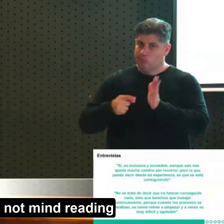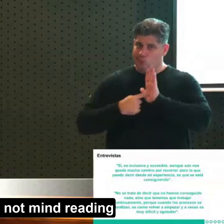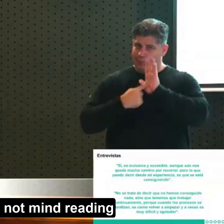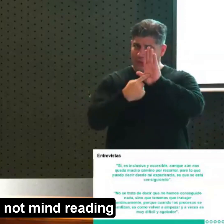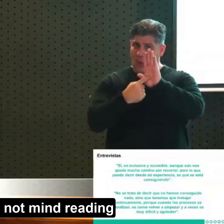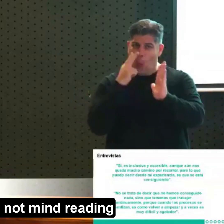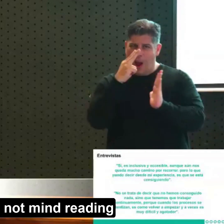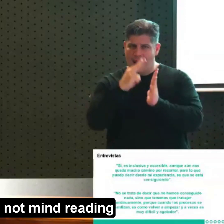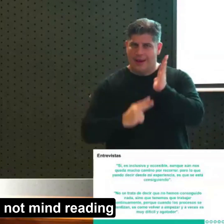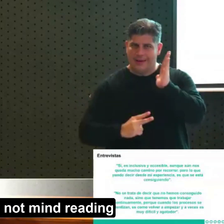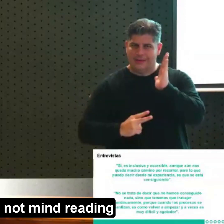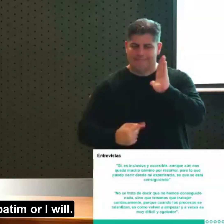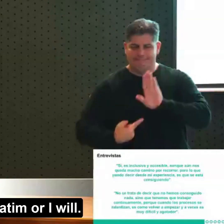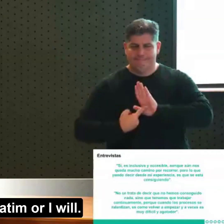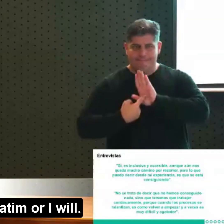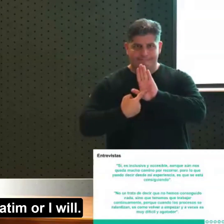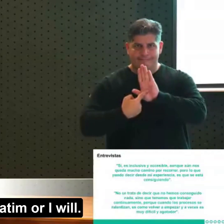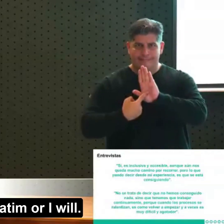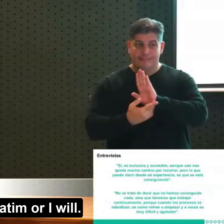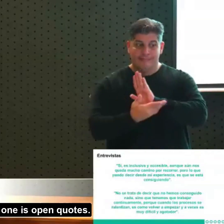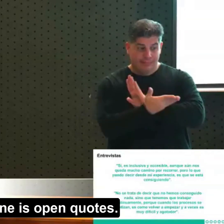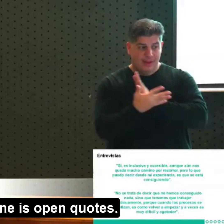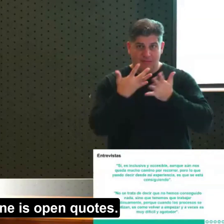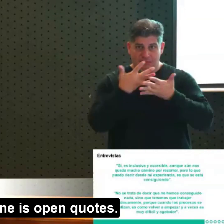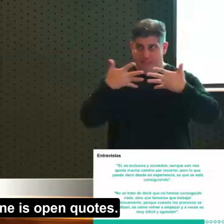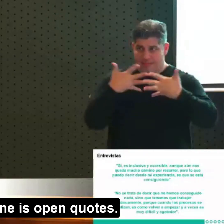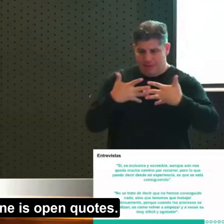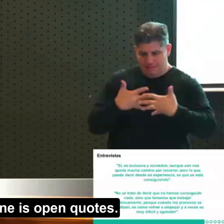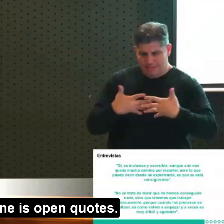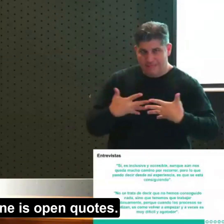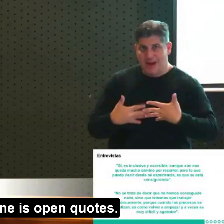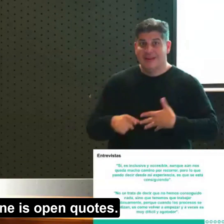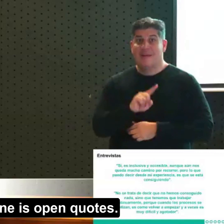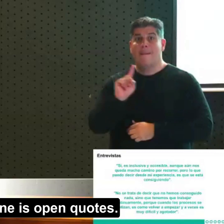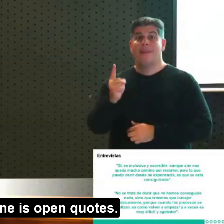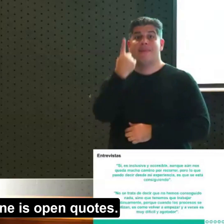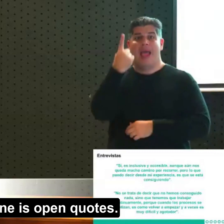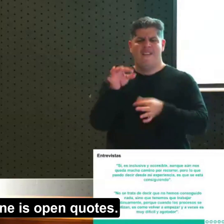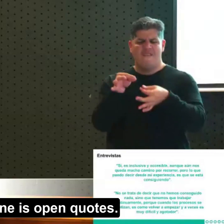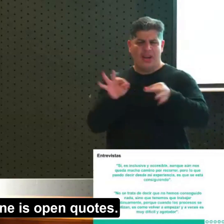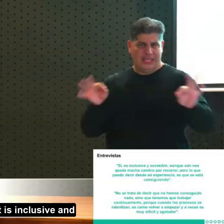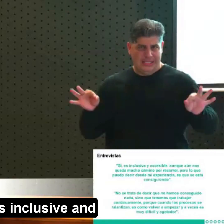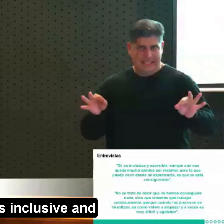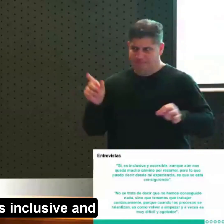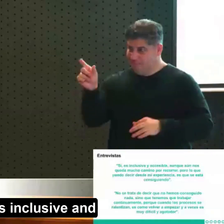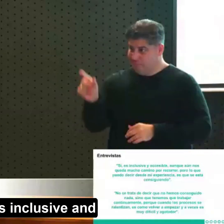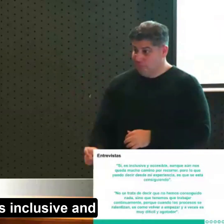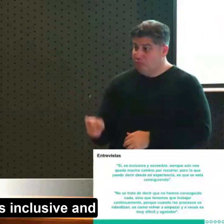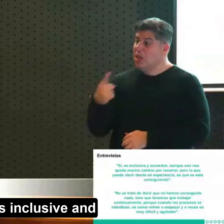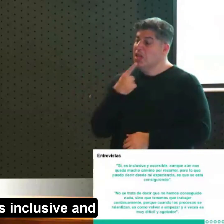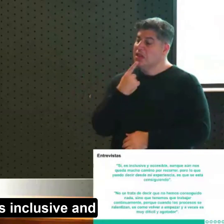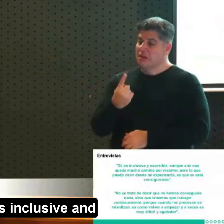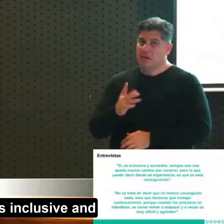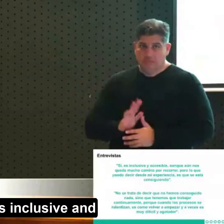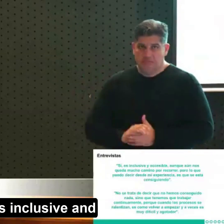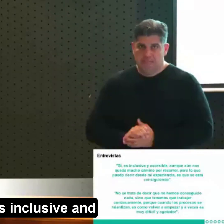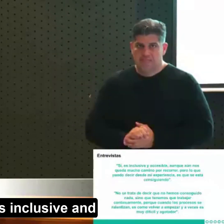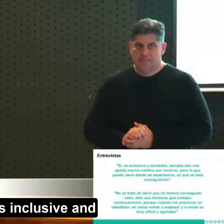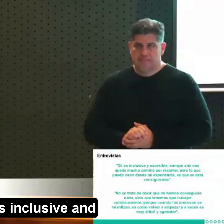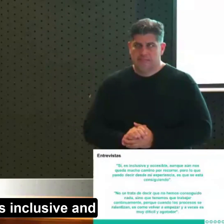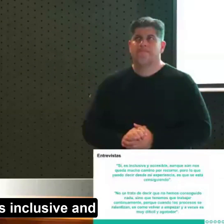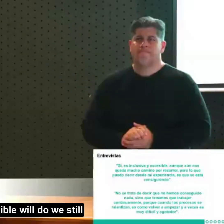I'm gonna read them verbatim, or I will. The first one is open quotes. Yes, it